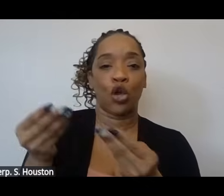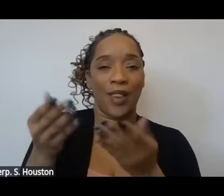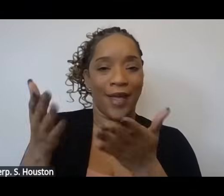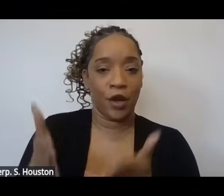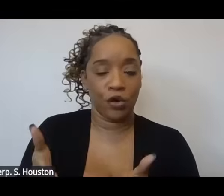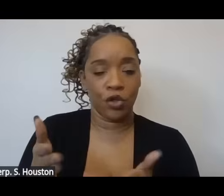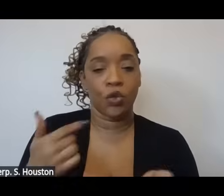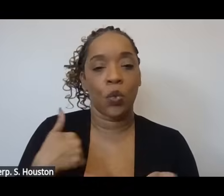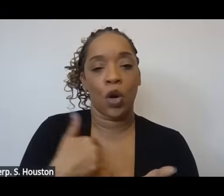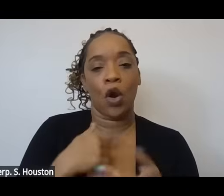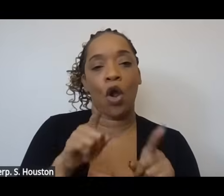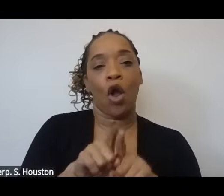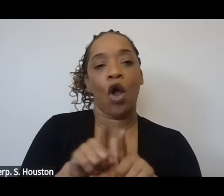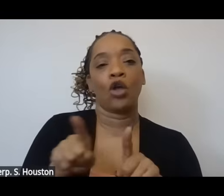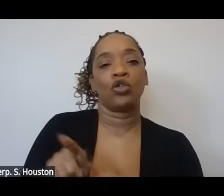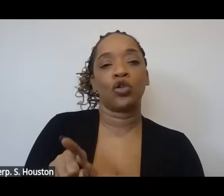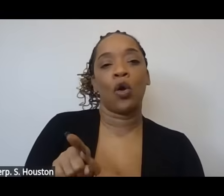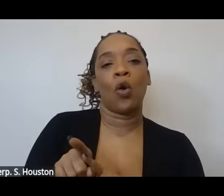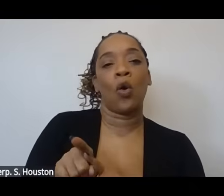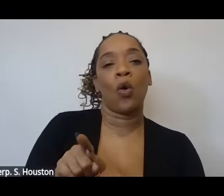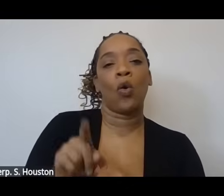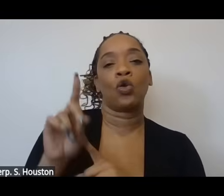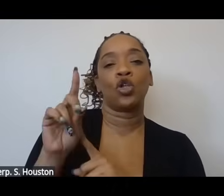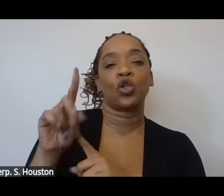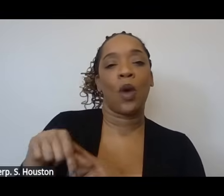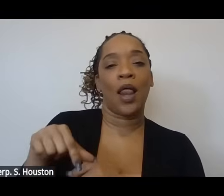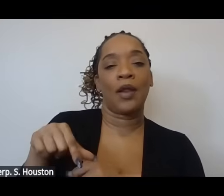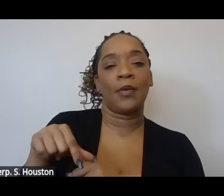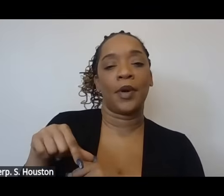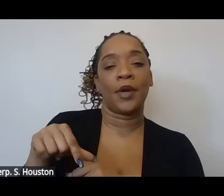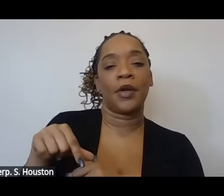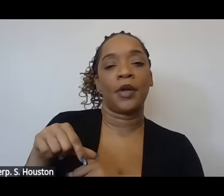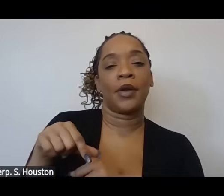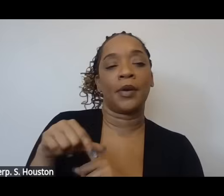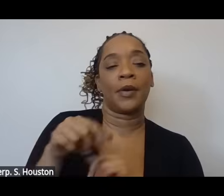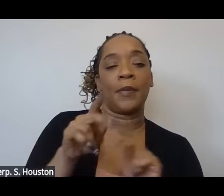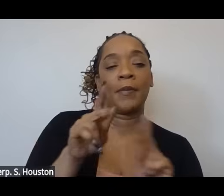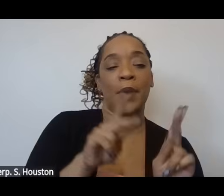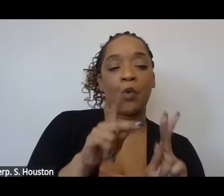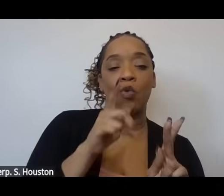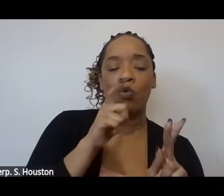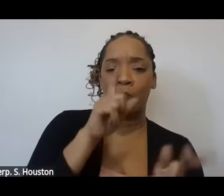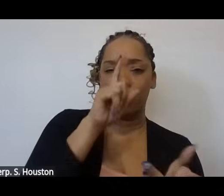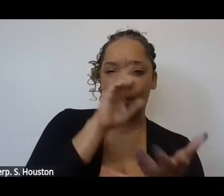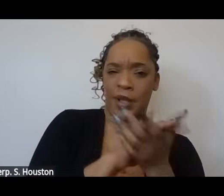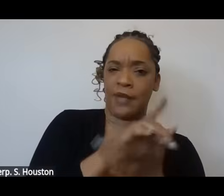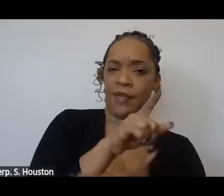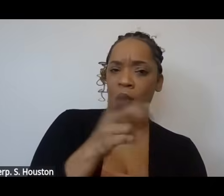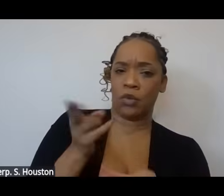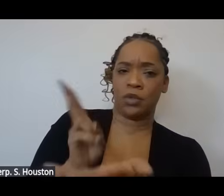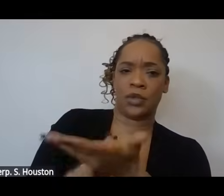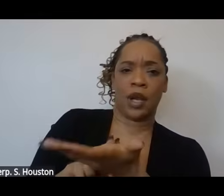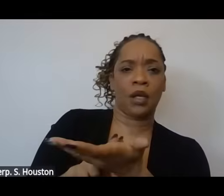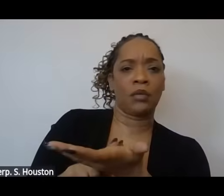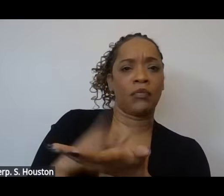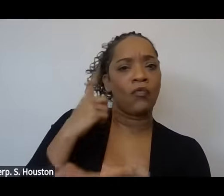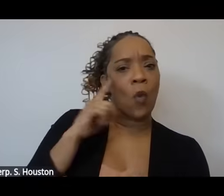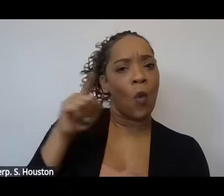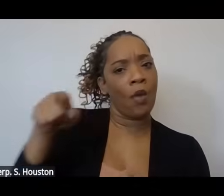potentially voters who believe they were signing in good faith for either a candidate or something that they believed in. And I think